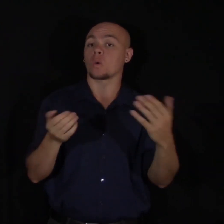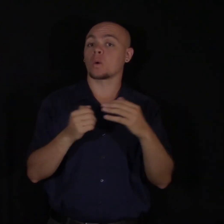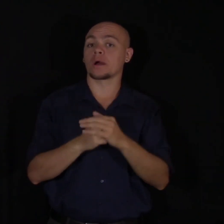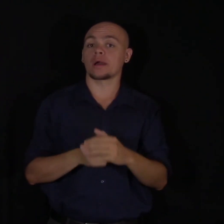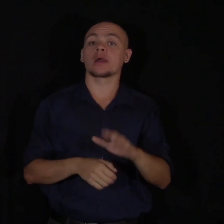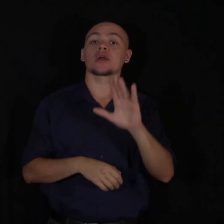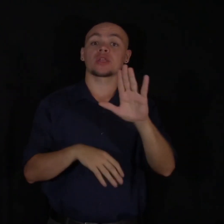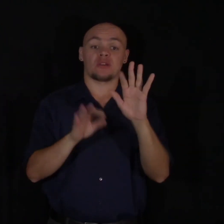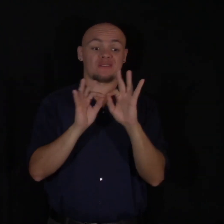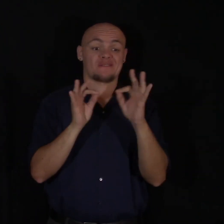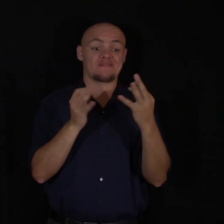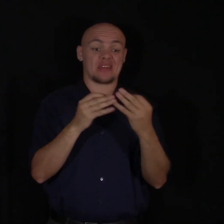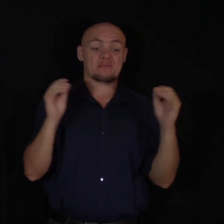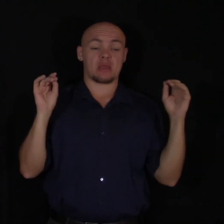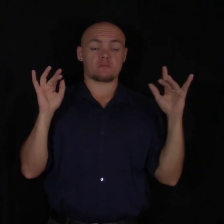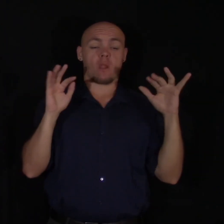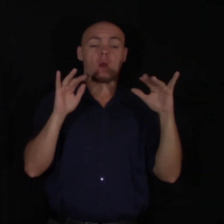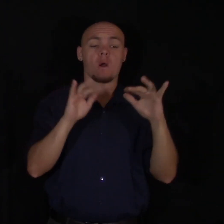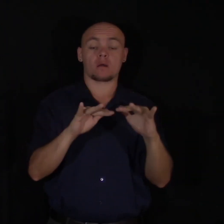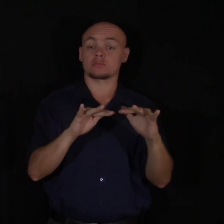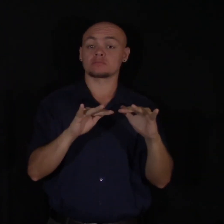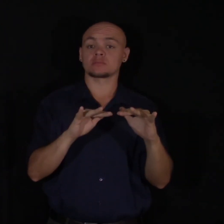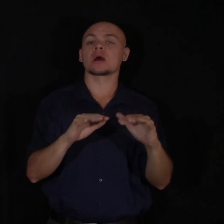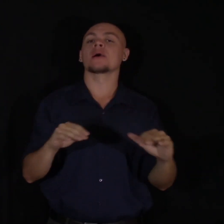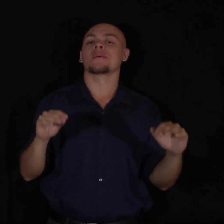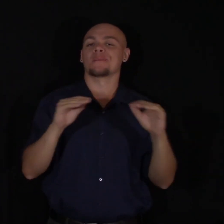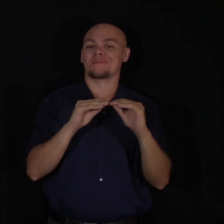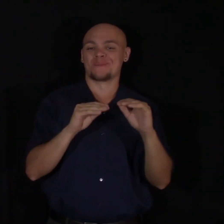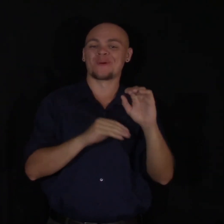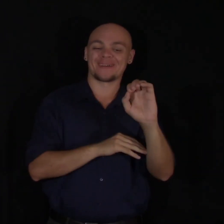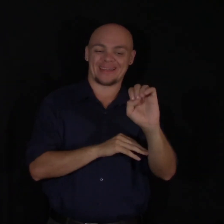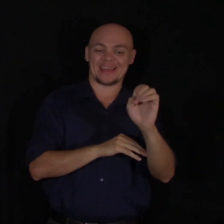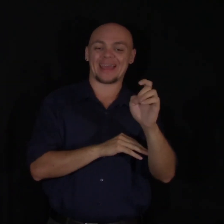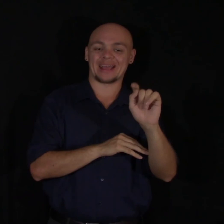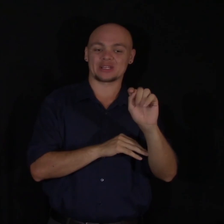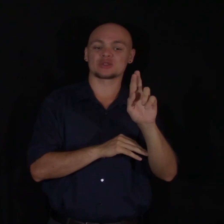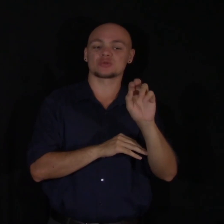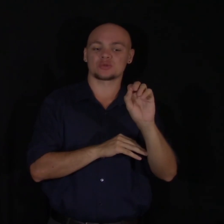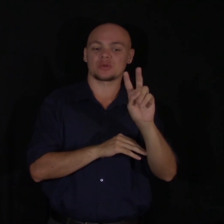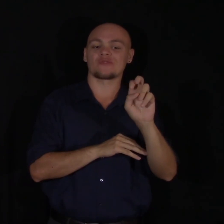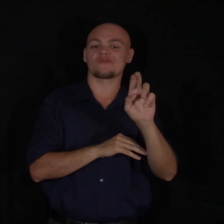do these things out of appreciation and consideration.